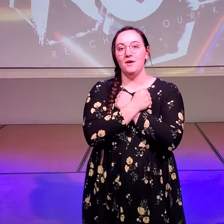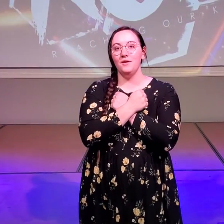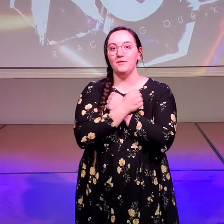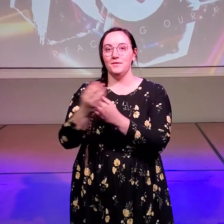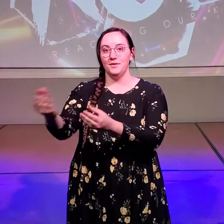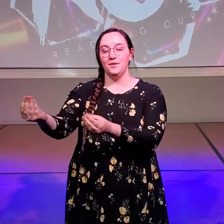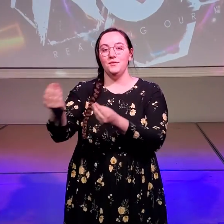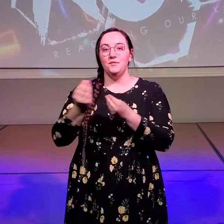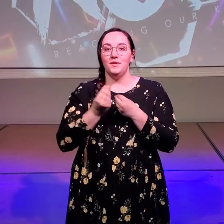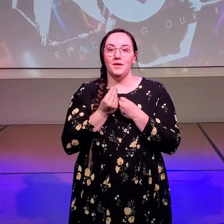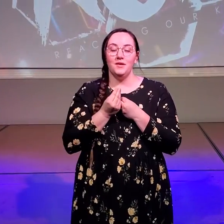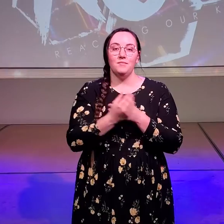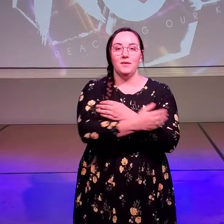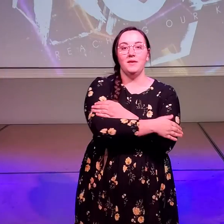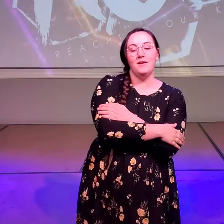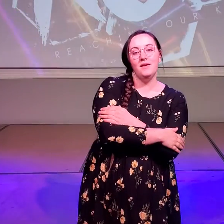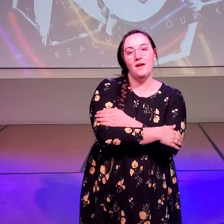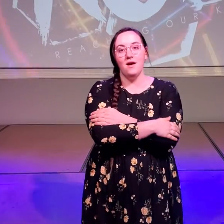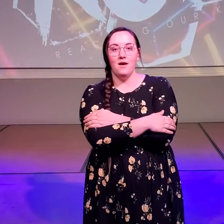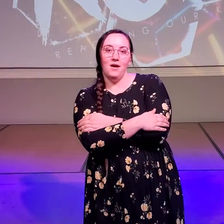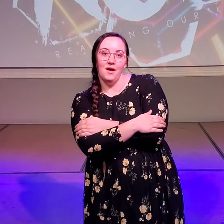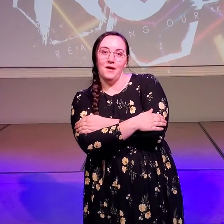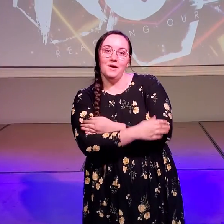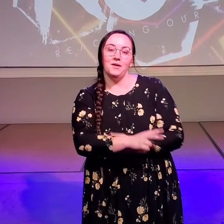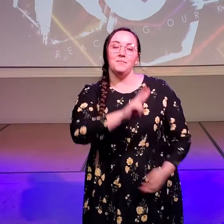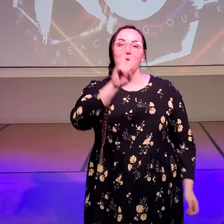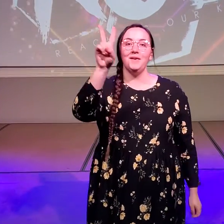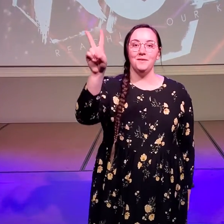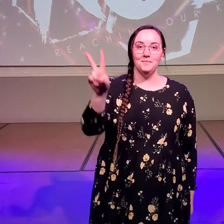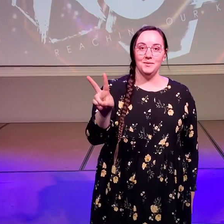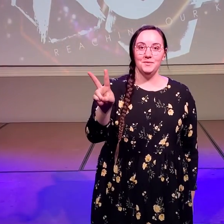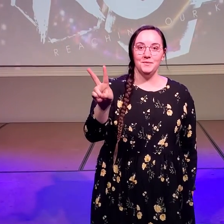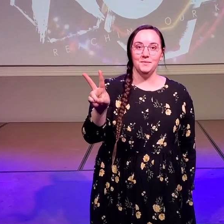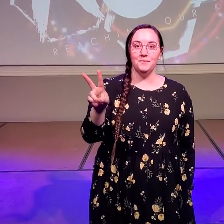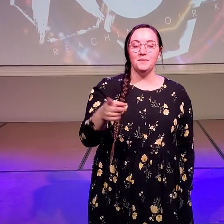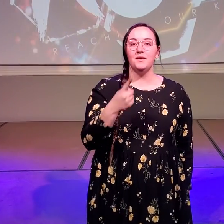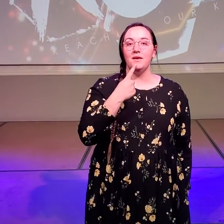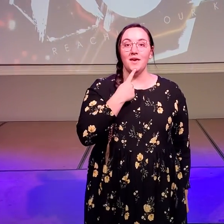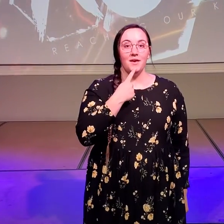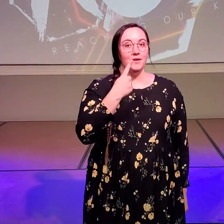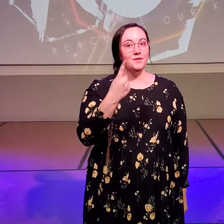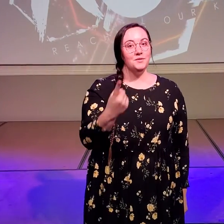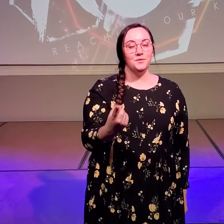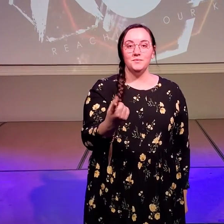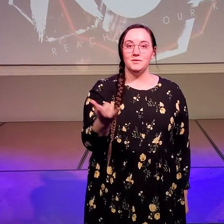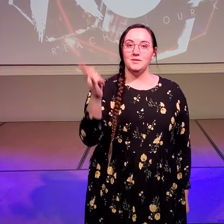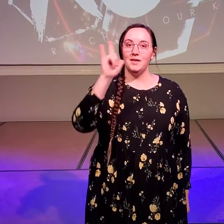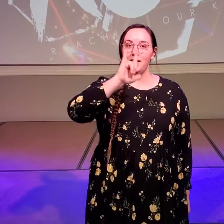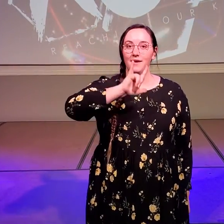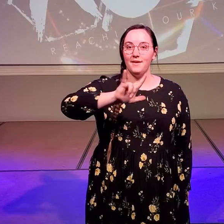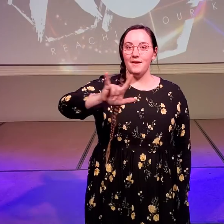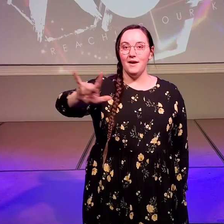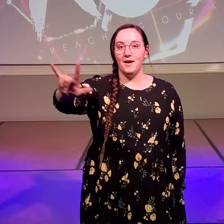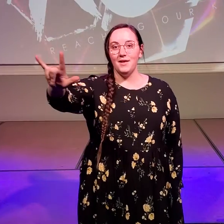You give me a hug, maybe two And you say I